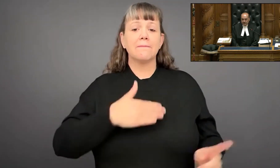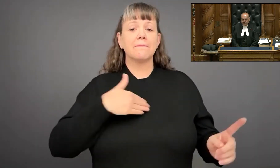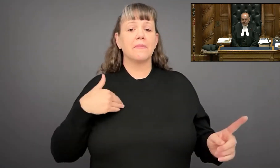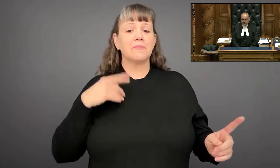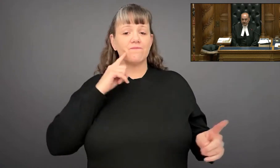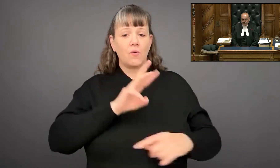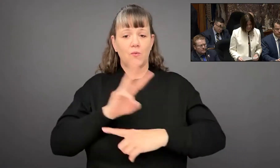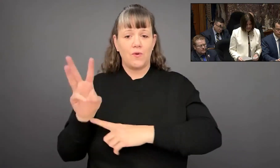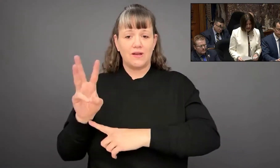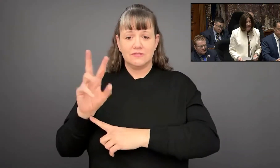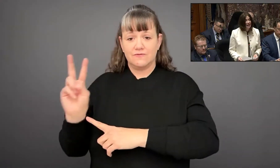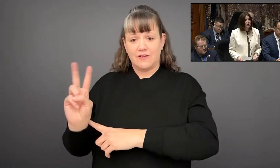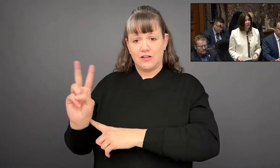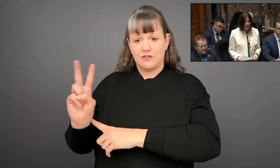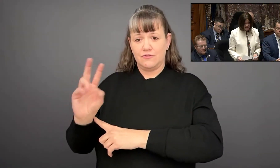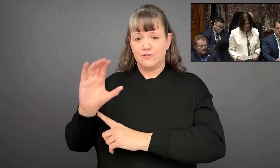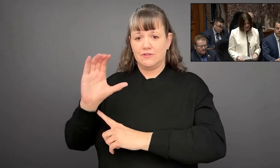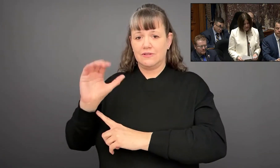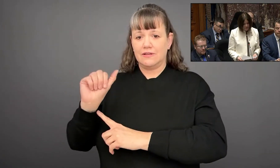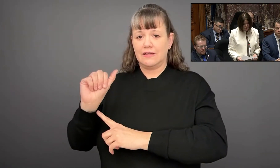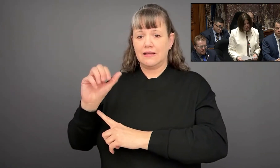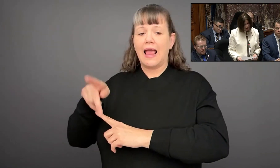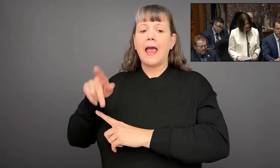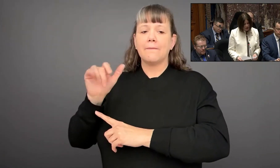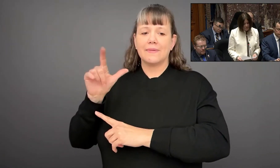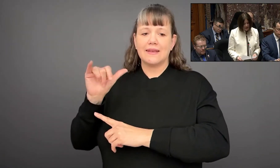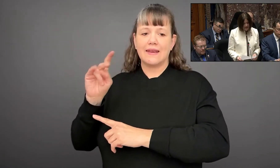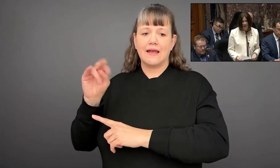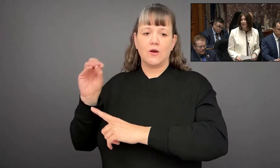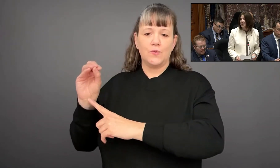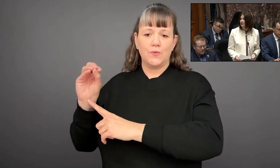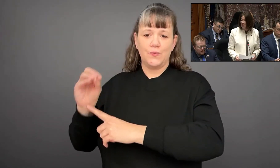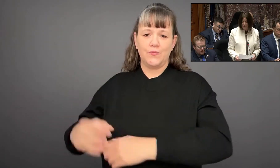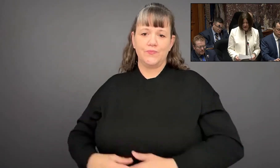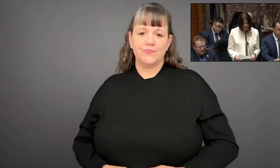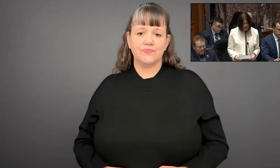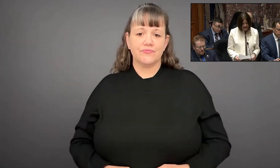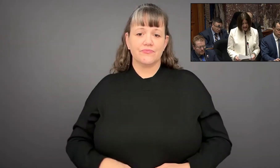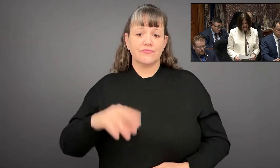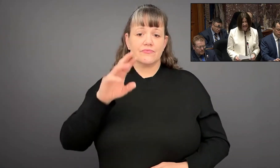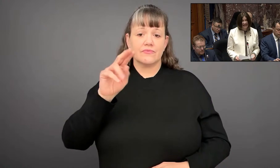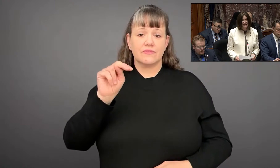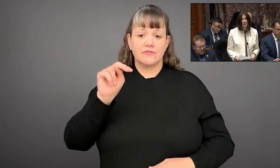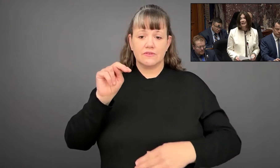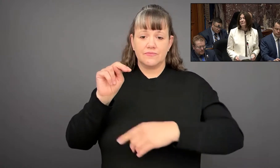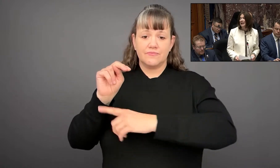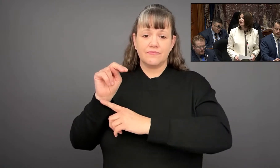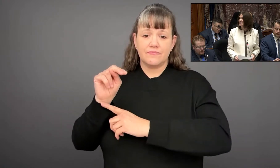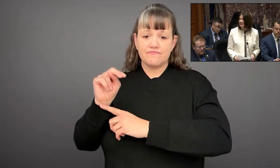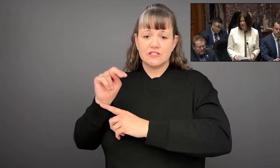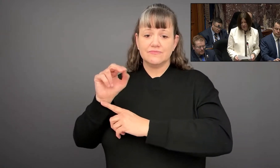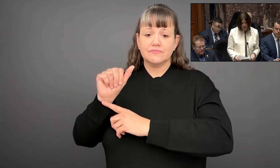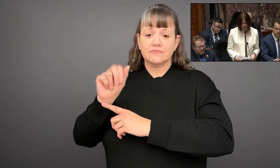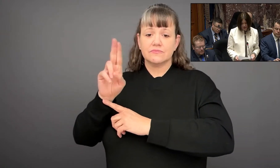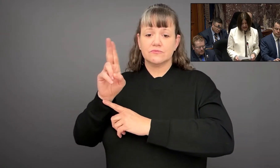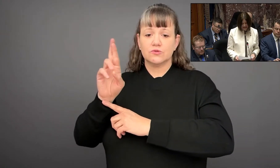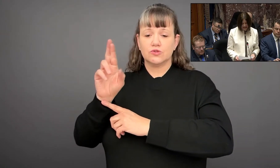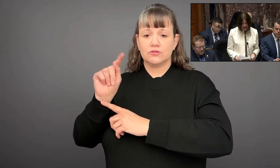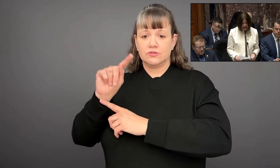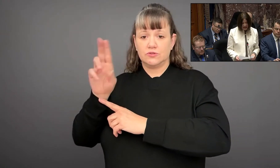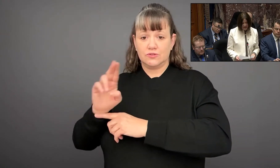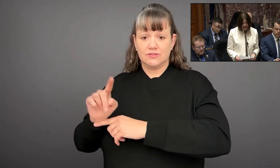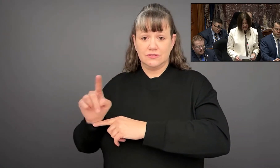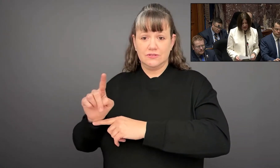Thank you, Mr. Speaker. Nowruz, the Persian New Year, marks the arrival of spring and is celebrated by millions